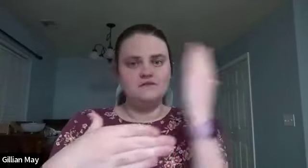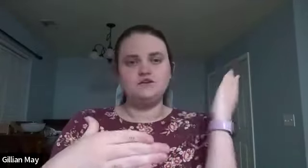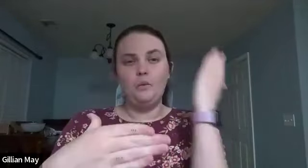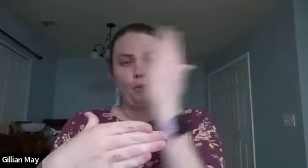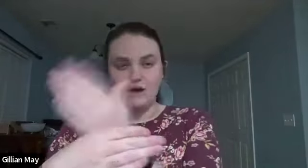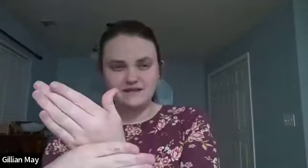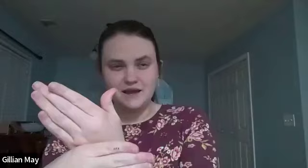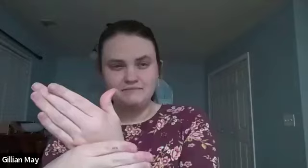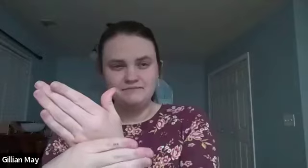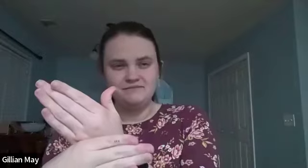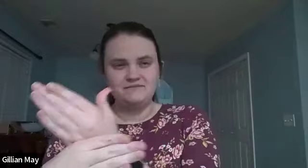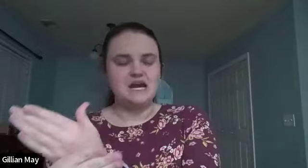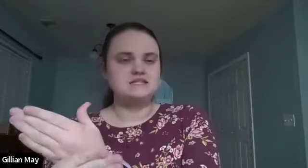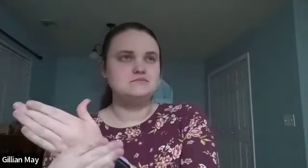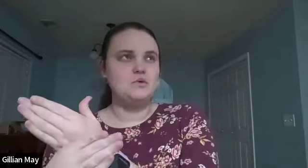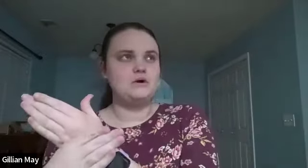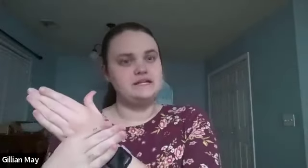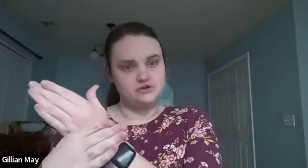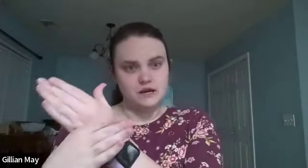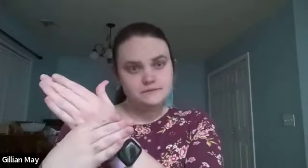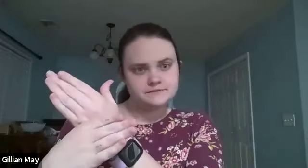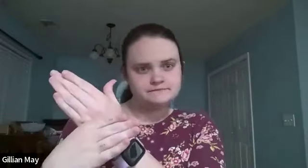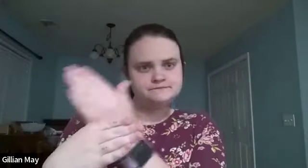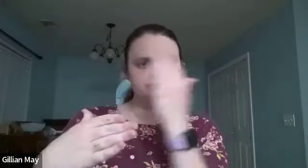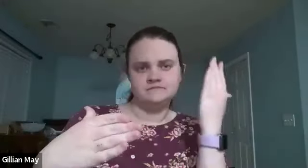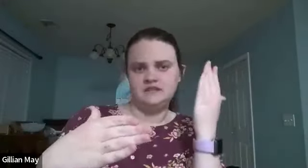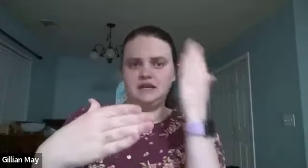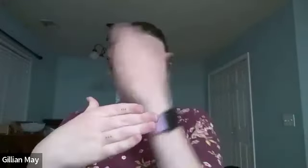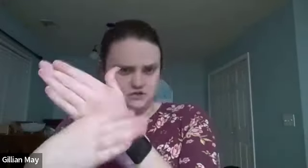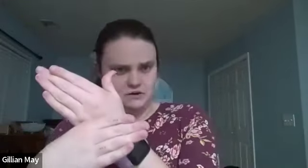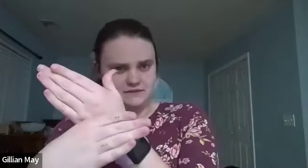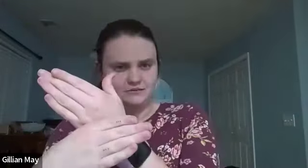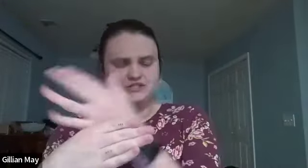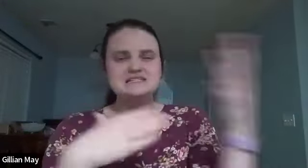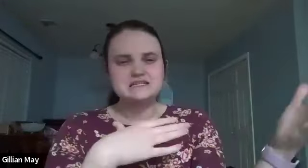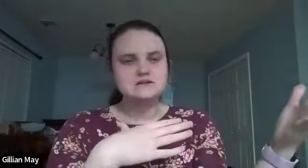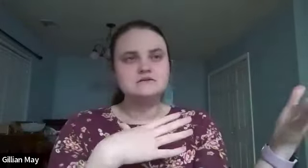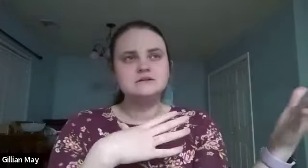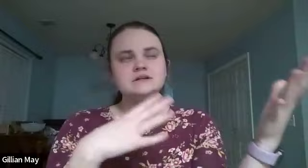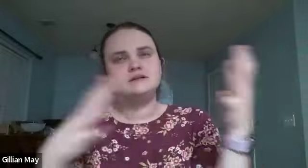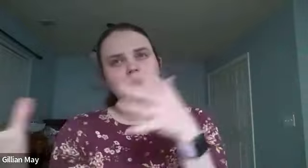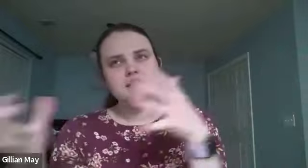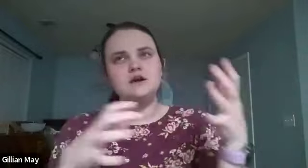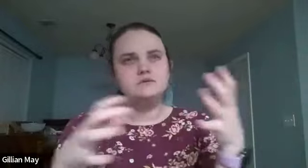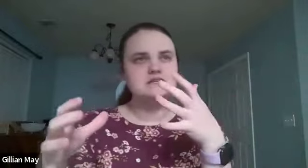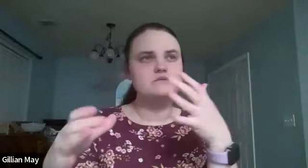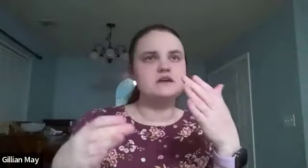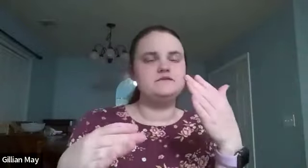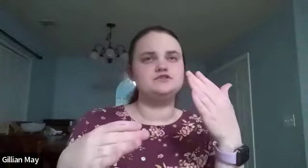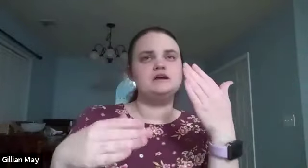you do it one time, that's more interrupt. Like I'm interrupting, which is still kind of goes in with like if you're trying to